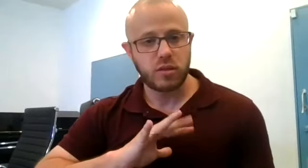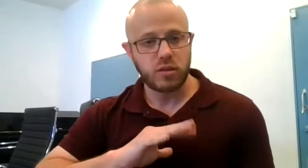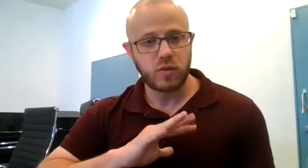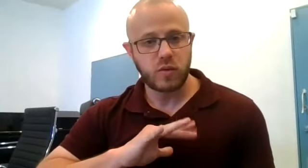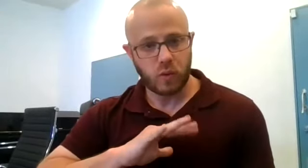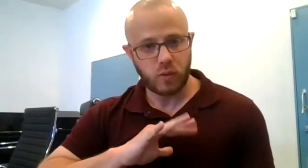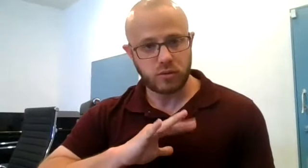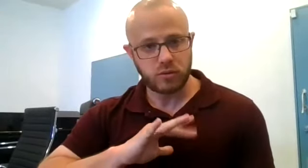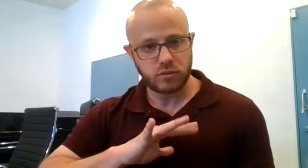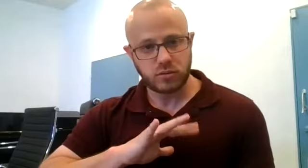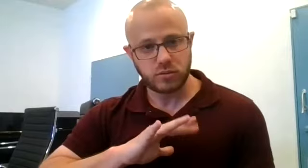wiggle the fingers. Cool.